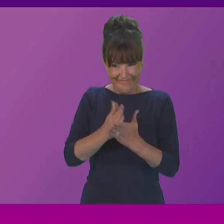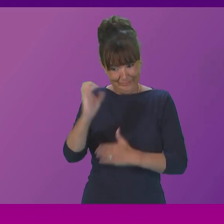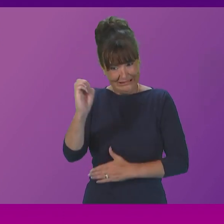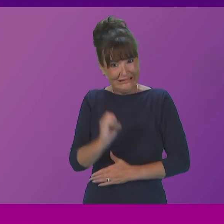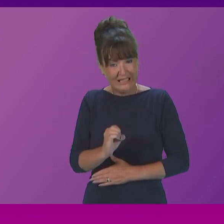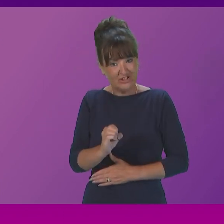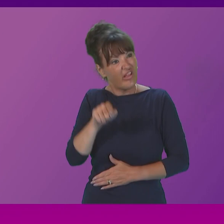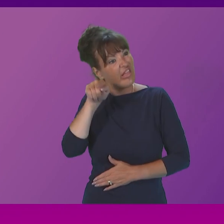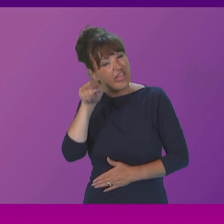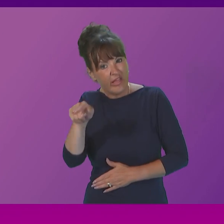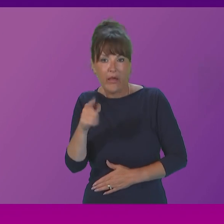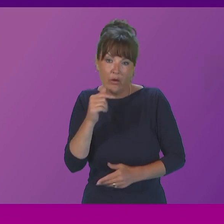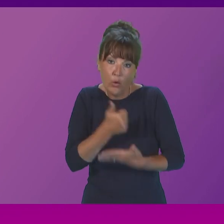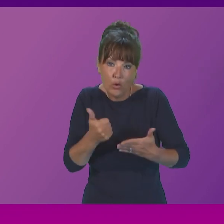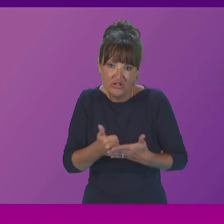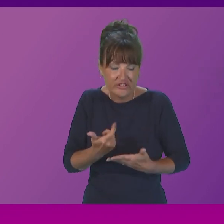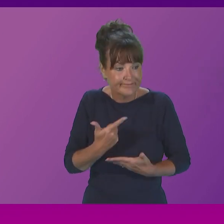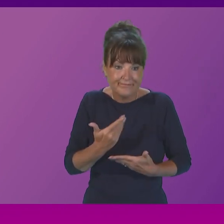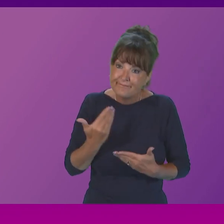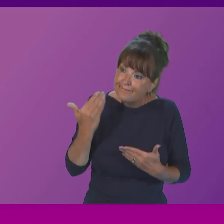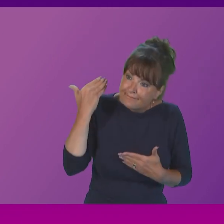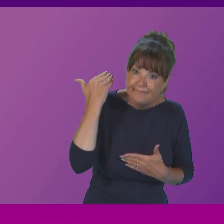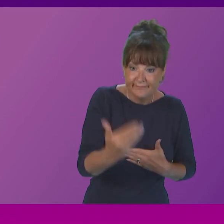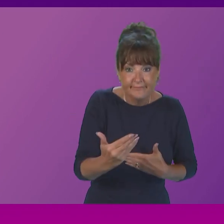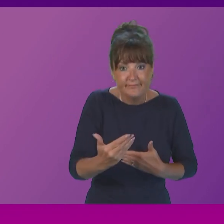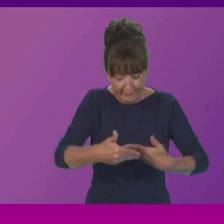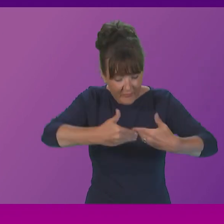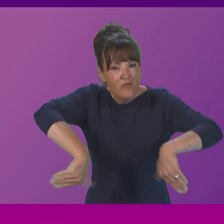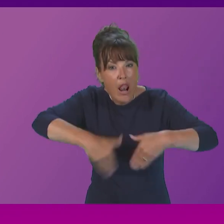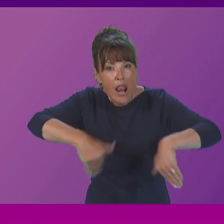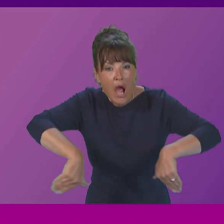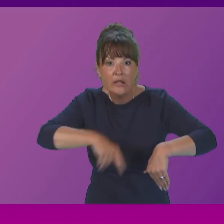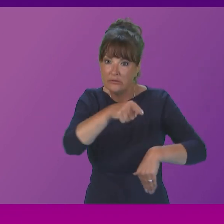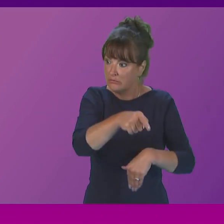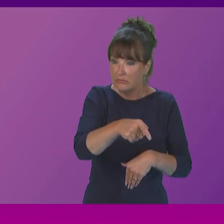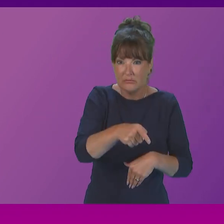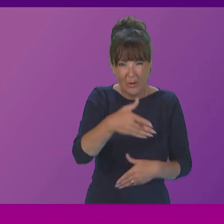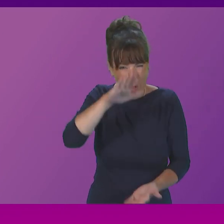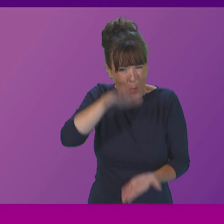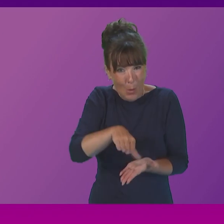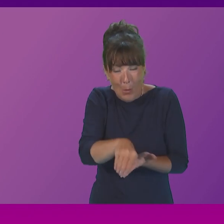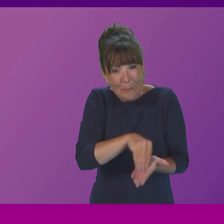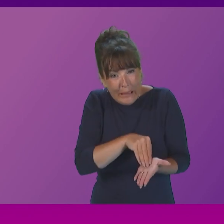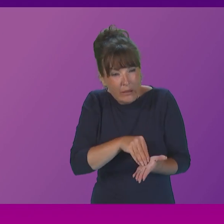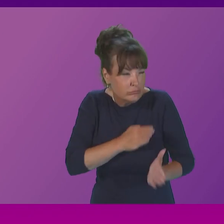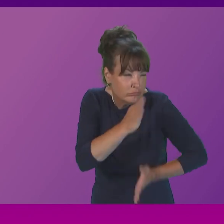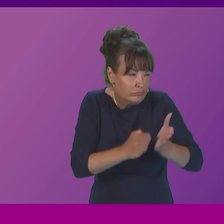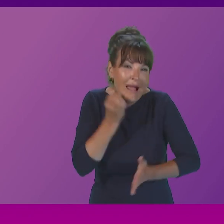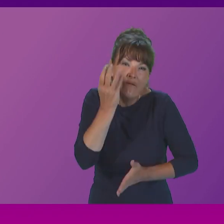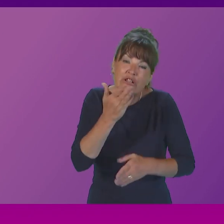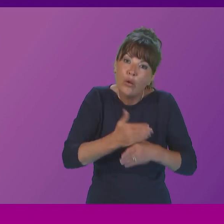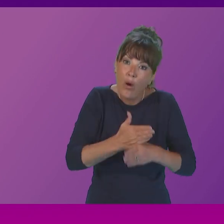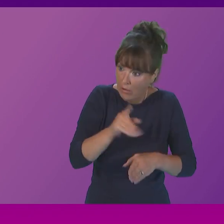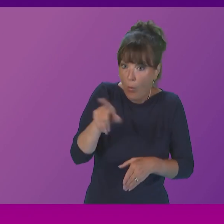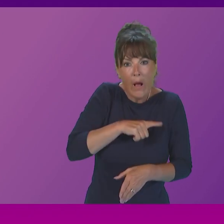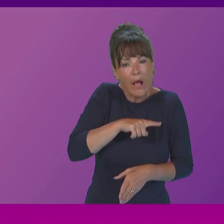in front-facing, low-paid work that had to go out and keep us safe during COVID-19.